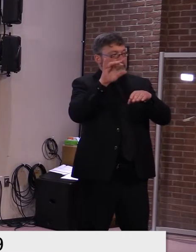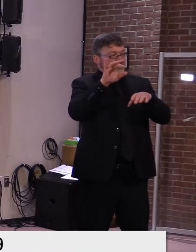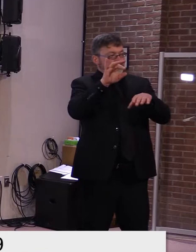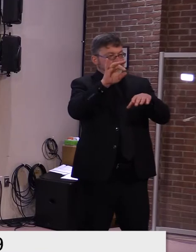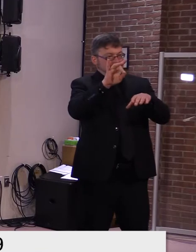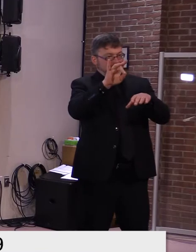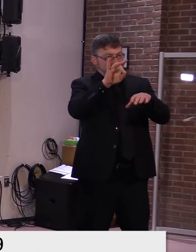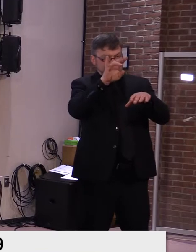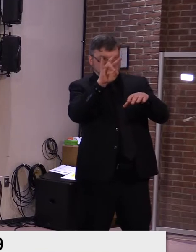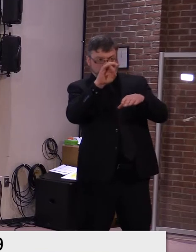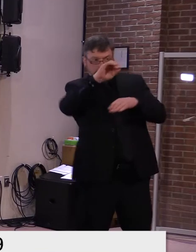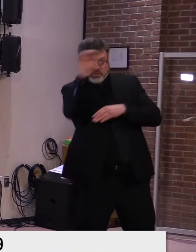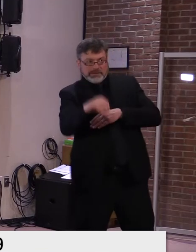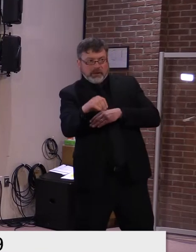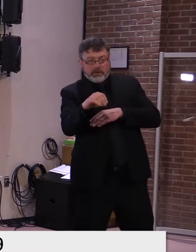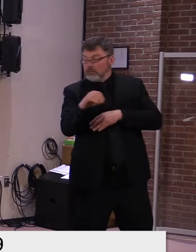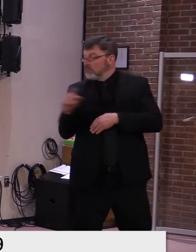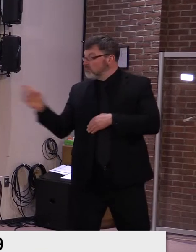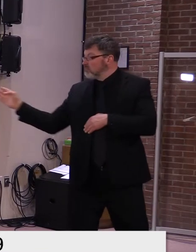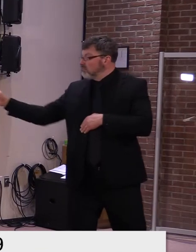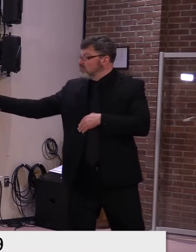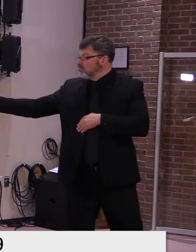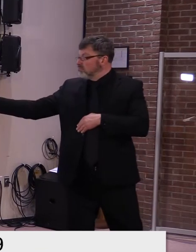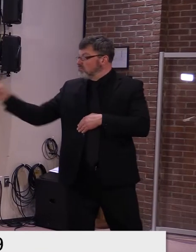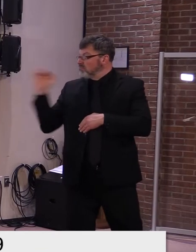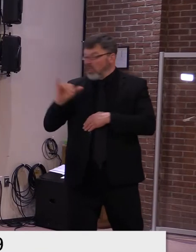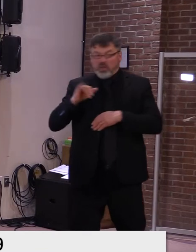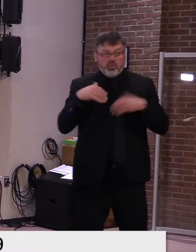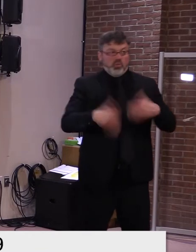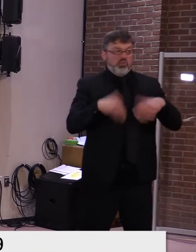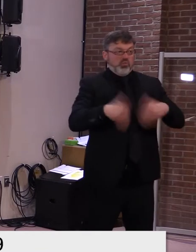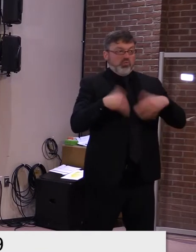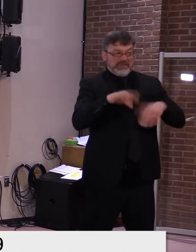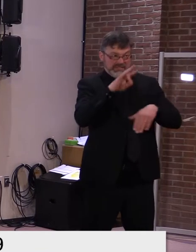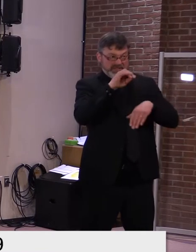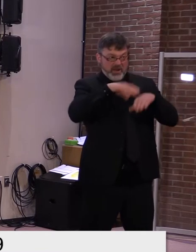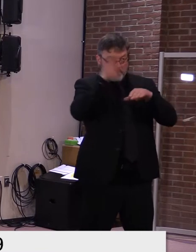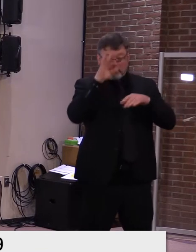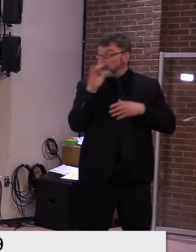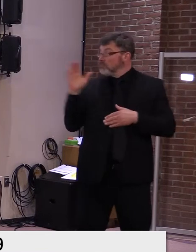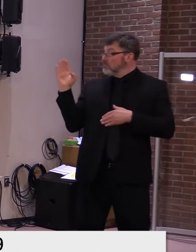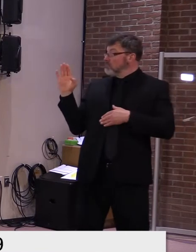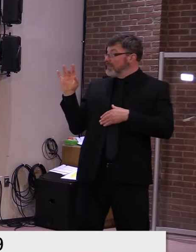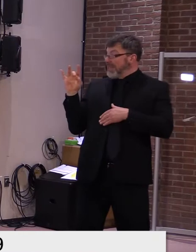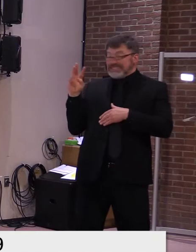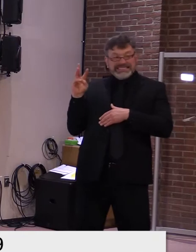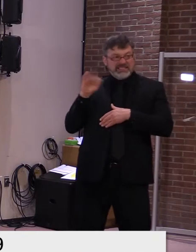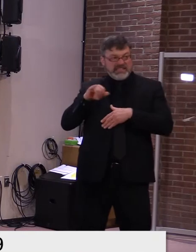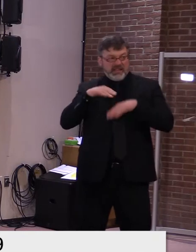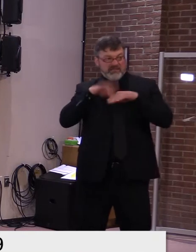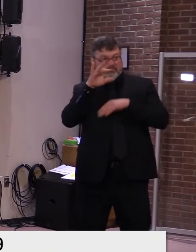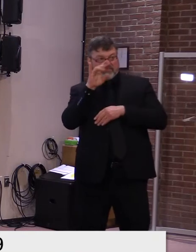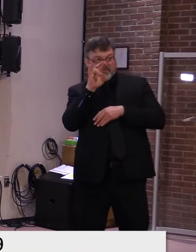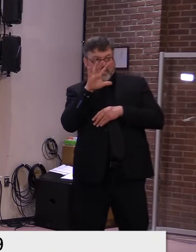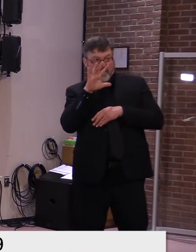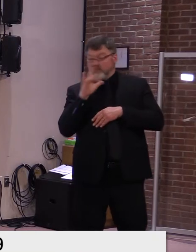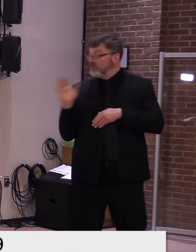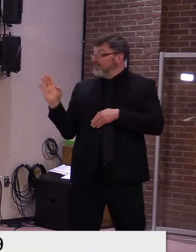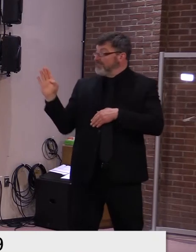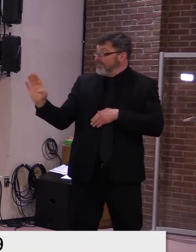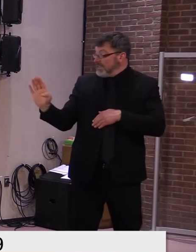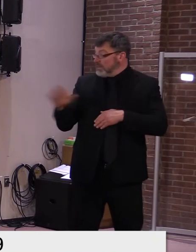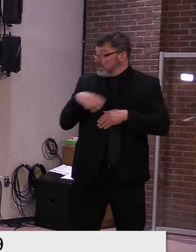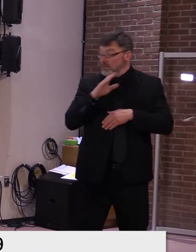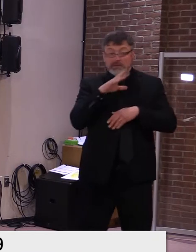70% of those age 65 to 69 have been vaccinated. If you want to see how we're doing with the rest of the